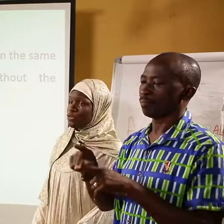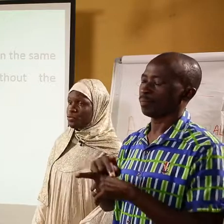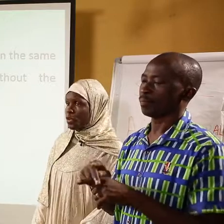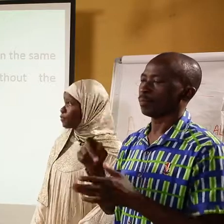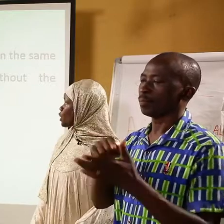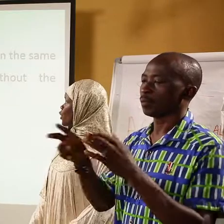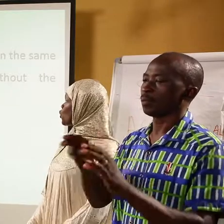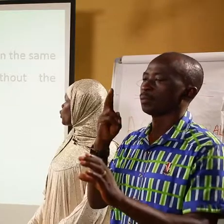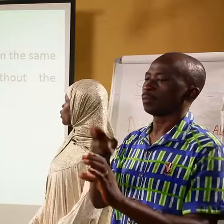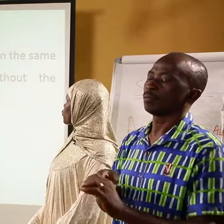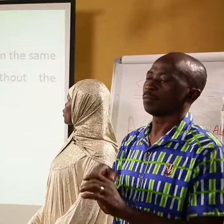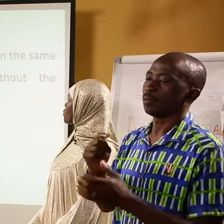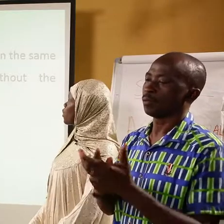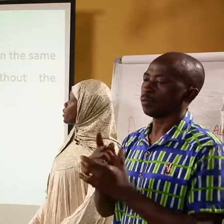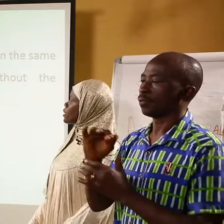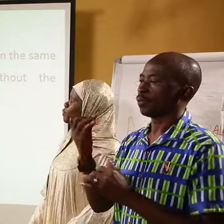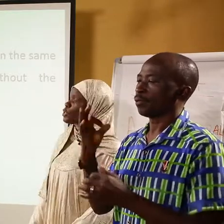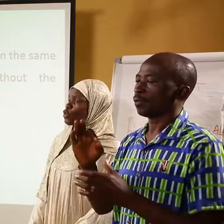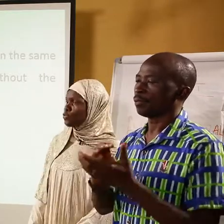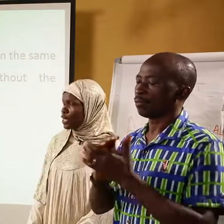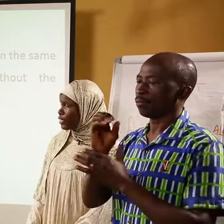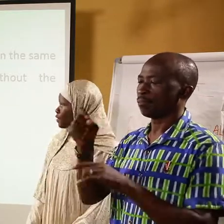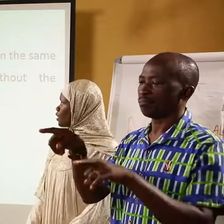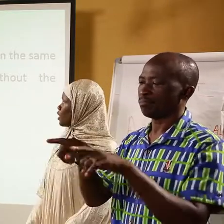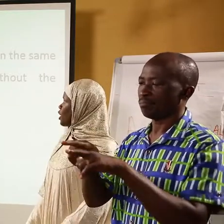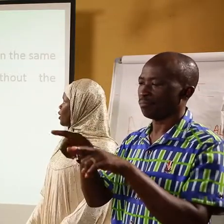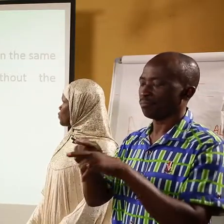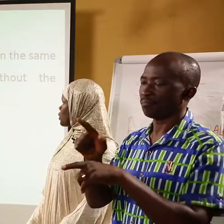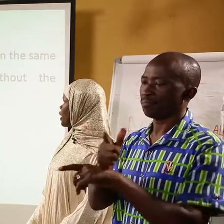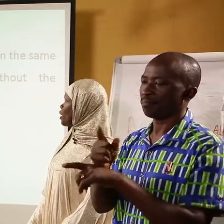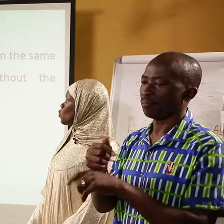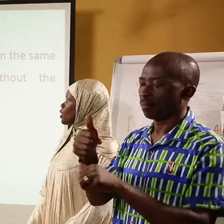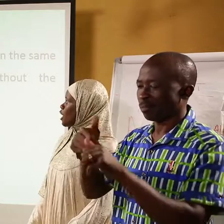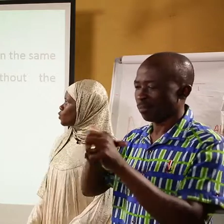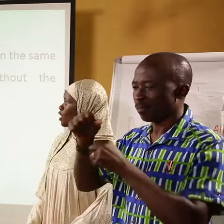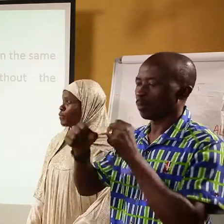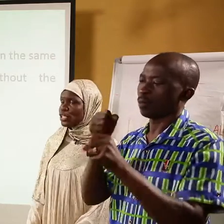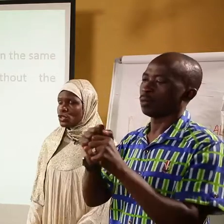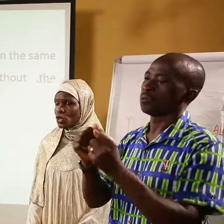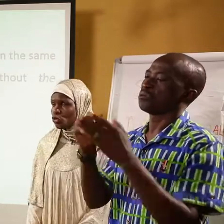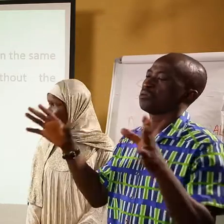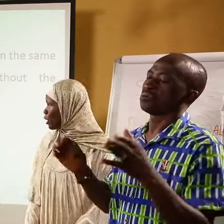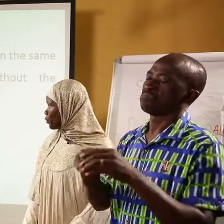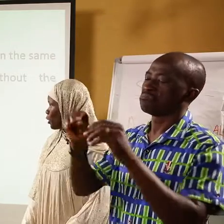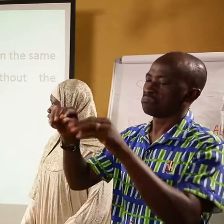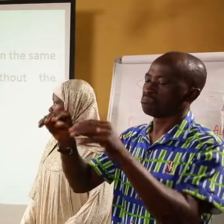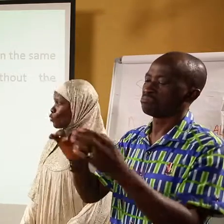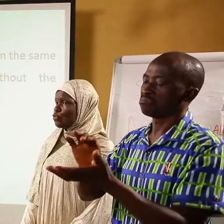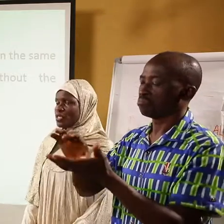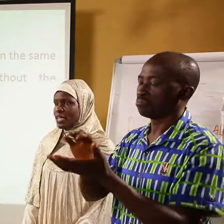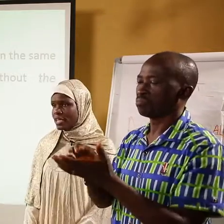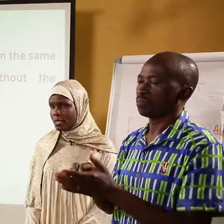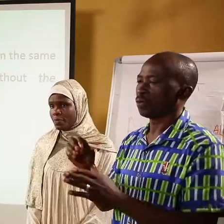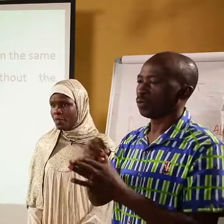This involves the growing of crops on the same piece of land every year without application of manure